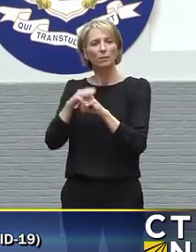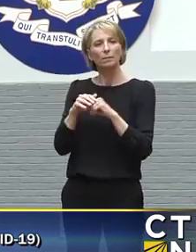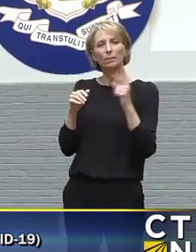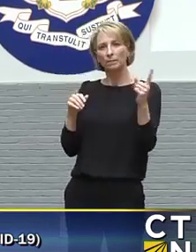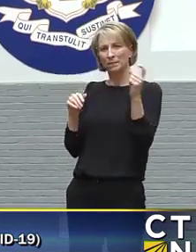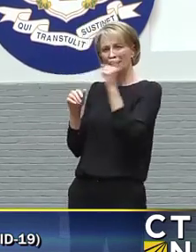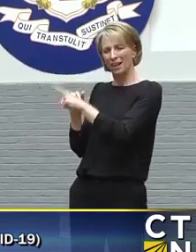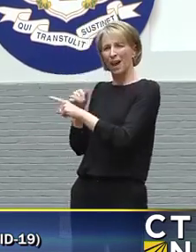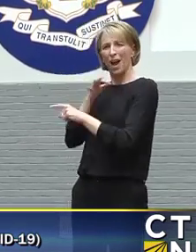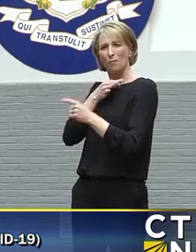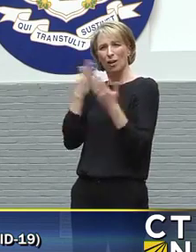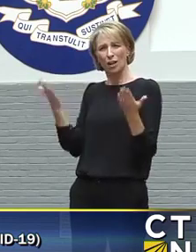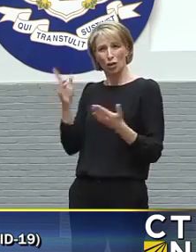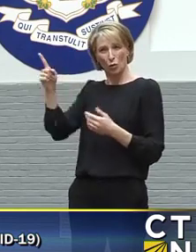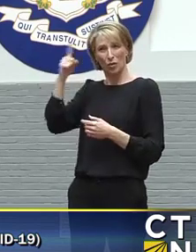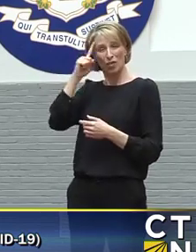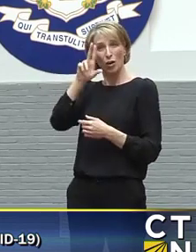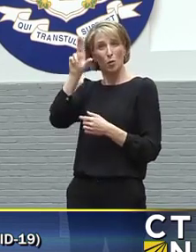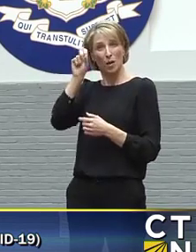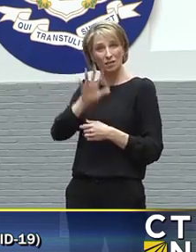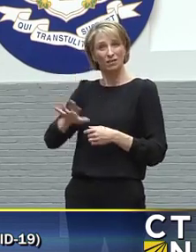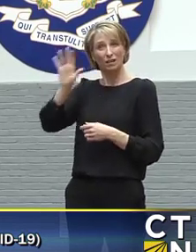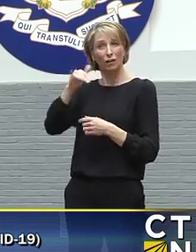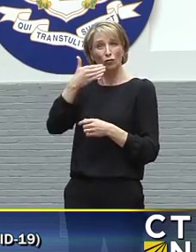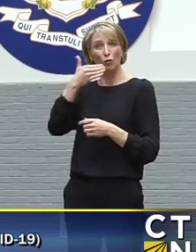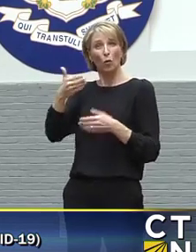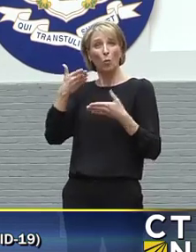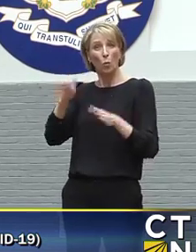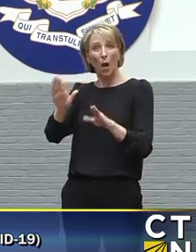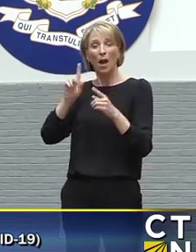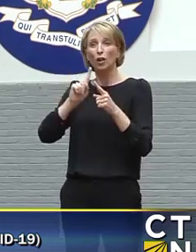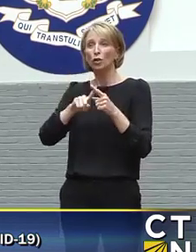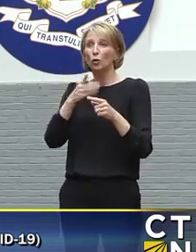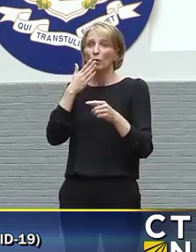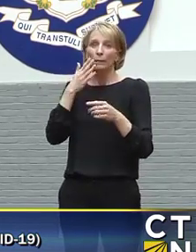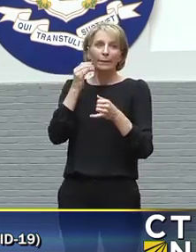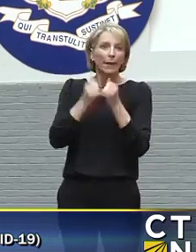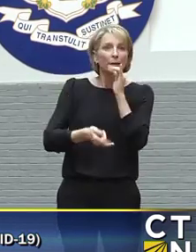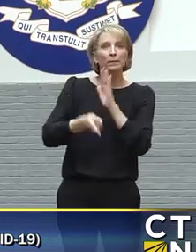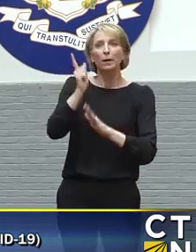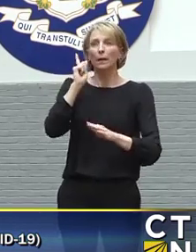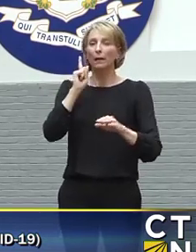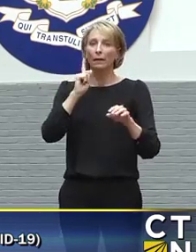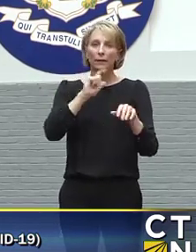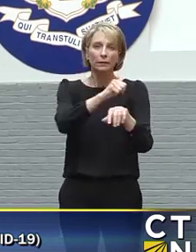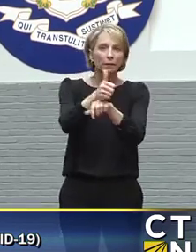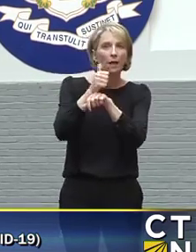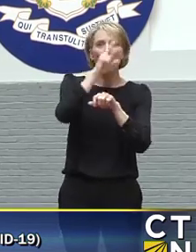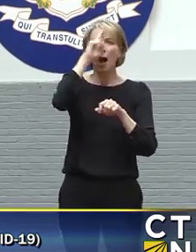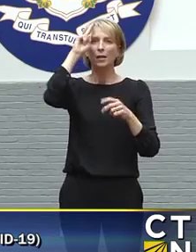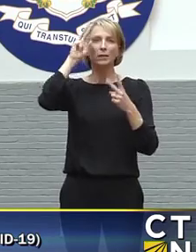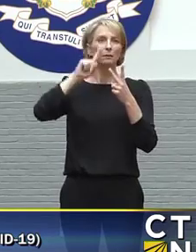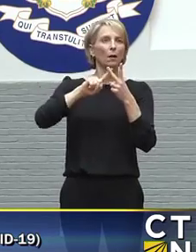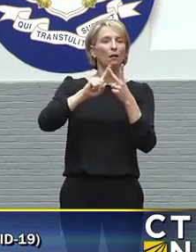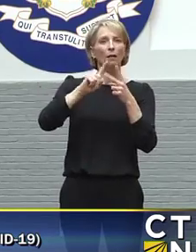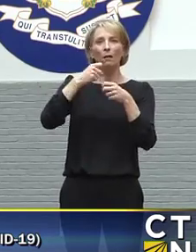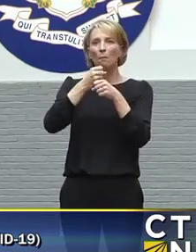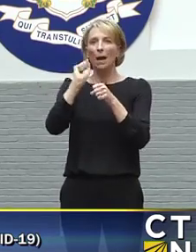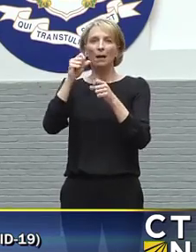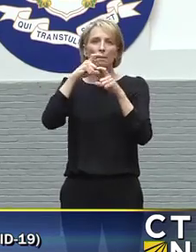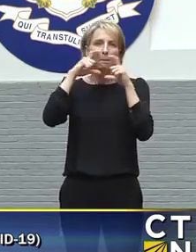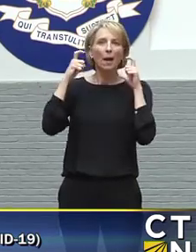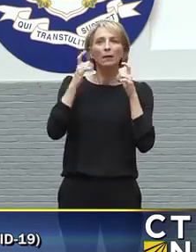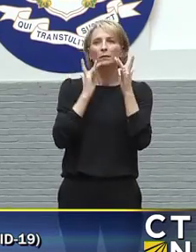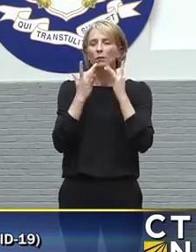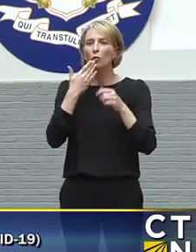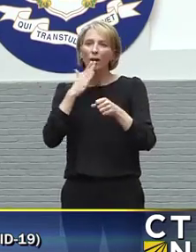are scrambling to put hospital beds together. Hospitals are making up masks and asking people to help them make up masks. This is kind of third world stuff from